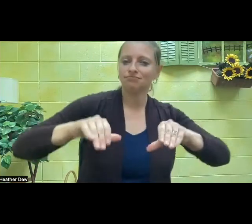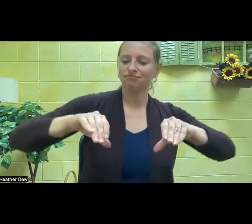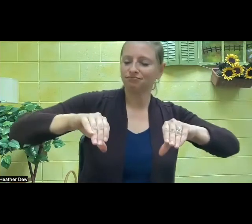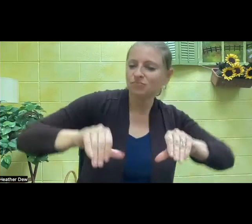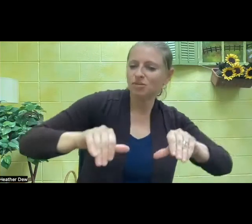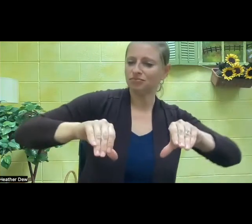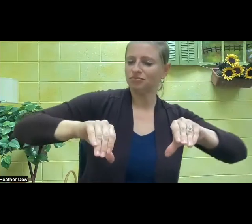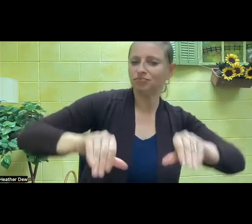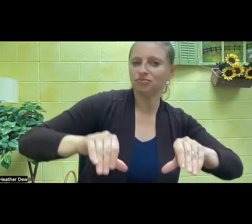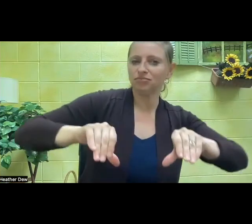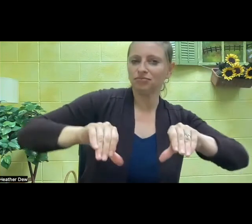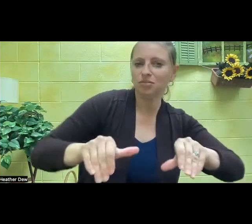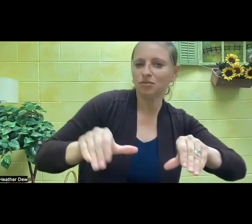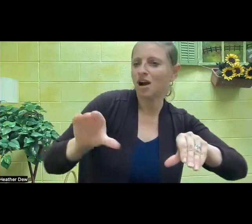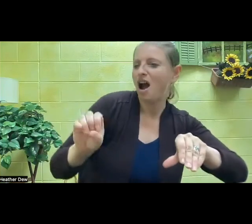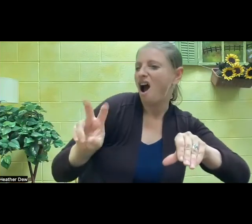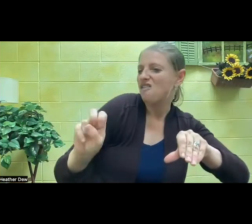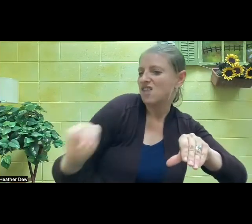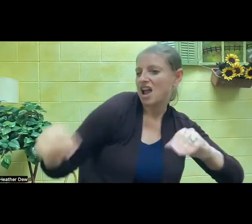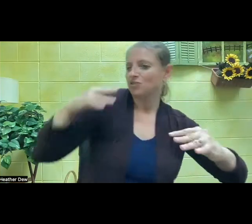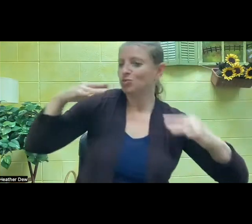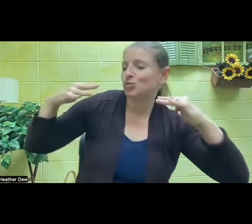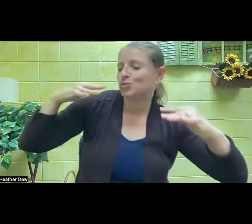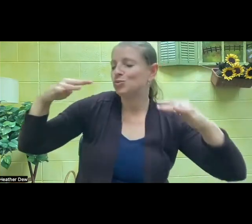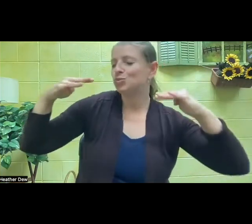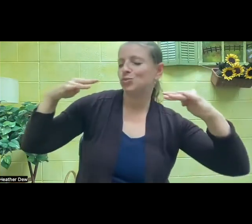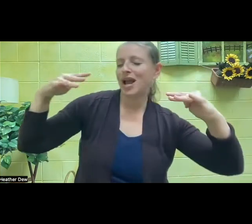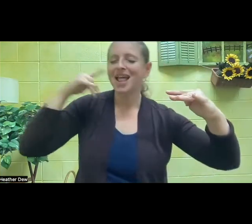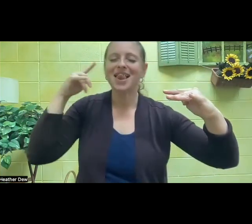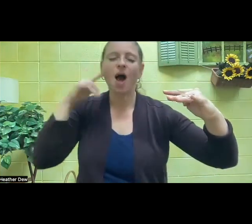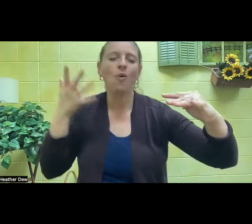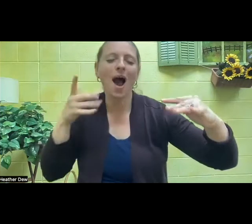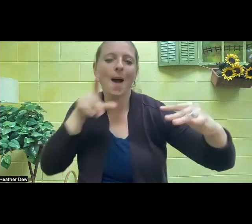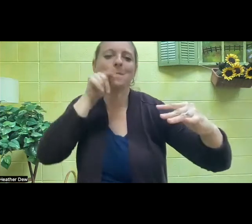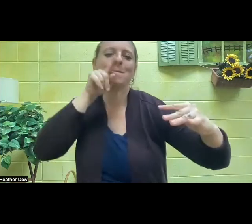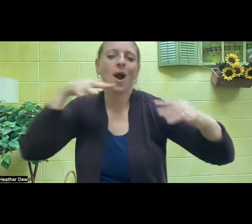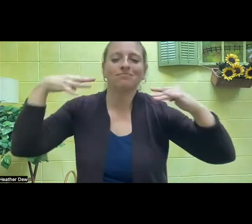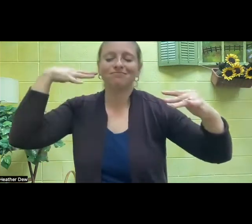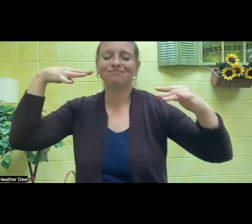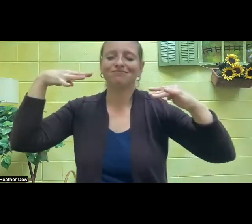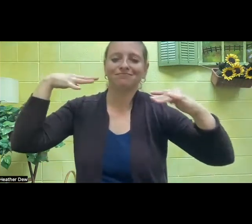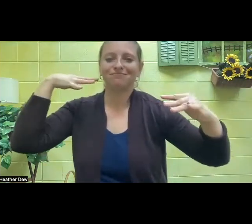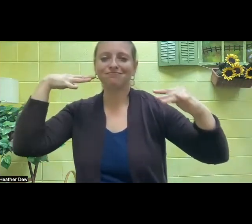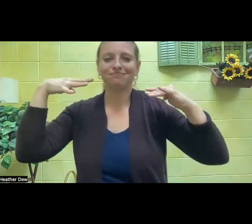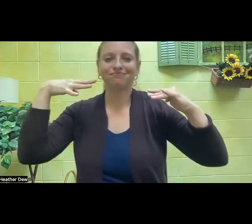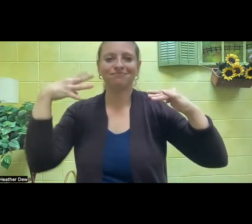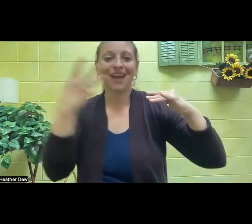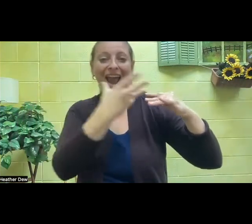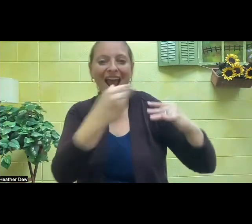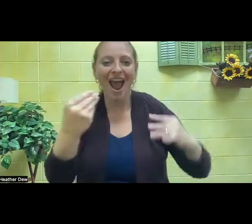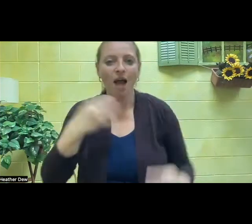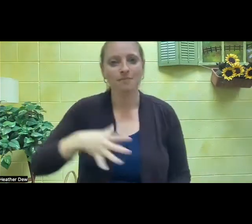oven humming like 100 birds. But the best sound of all is Papan telling stories.